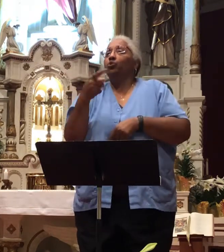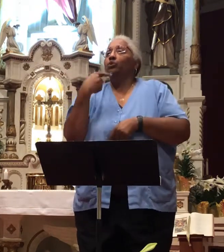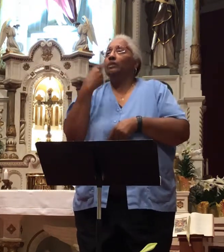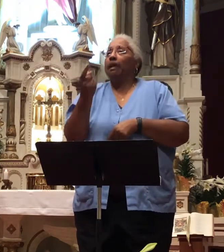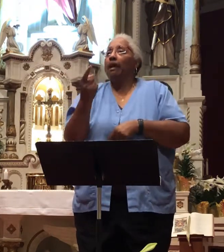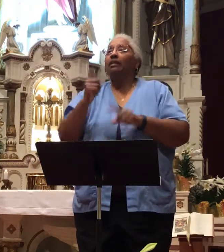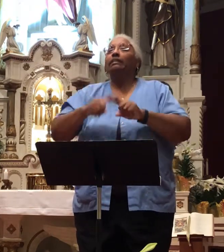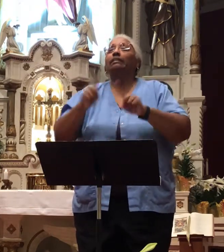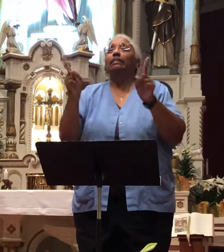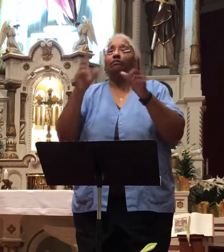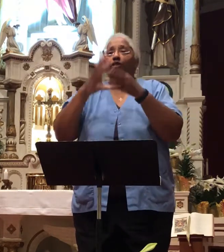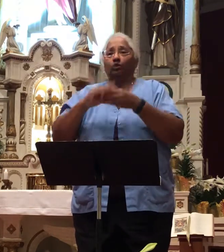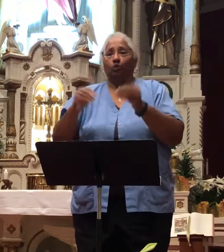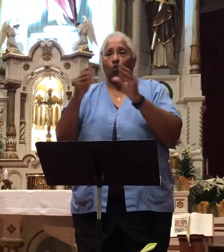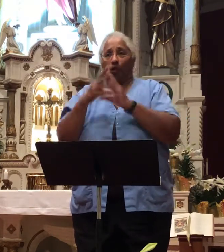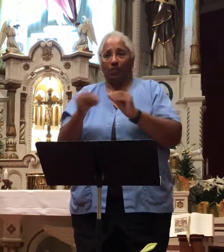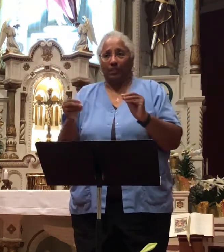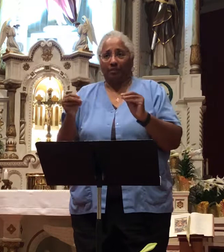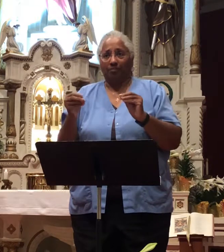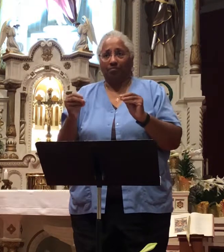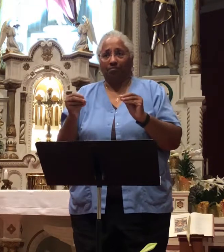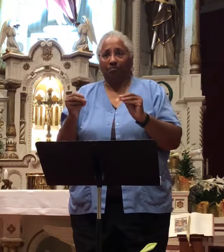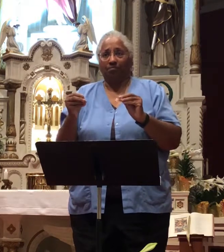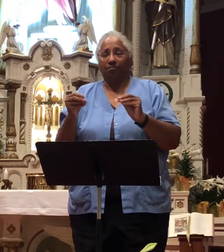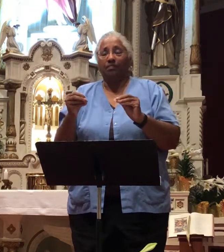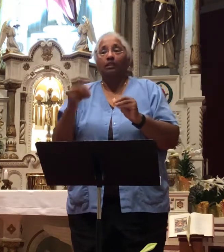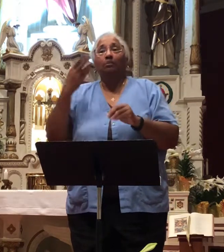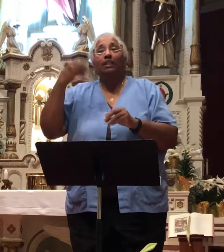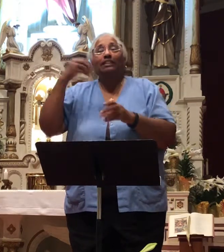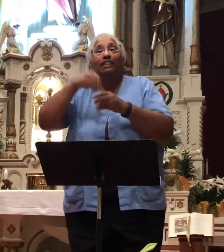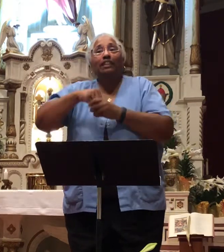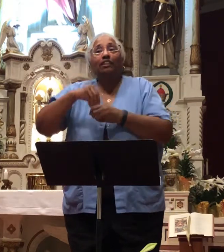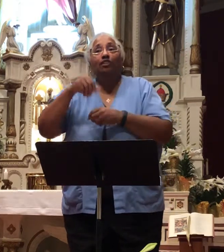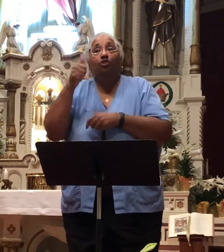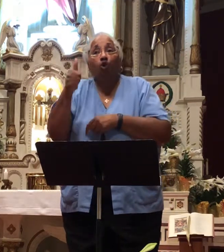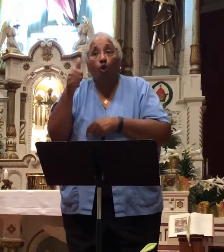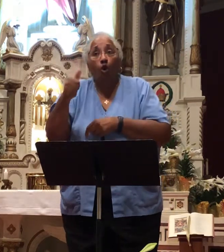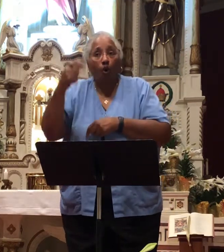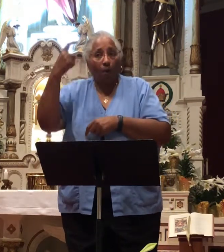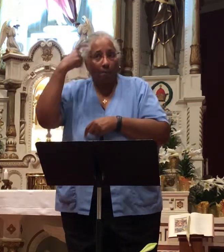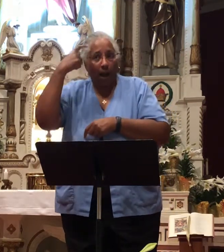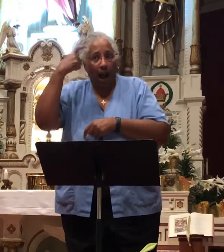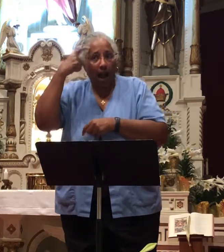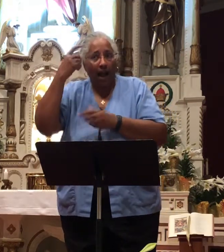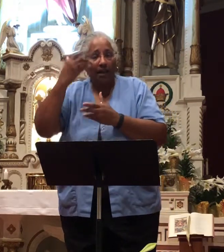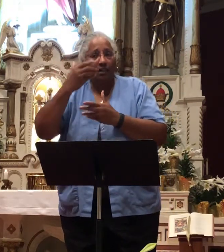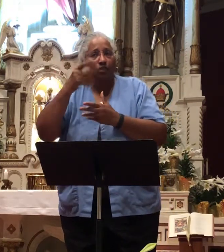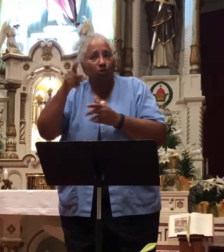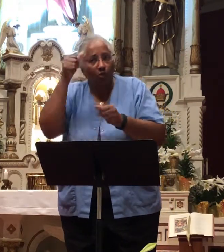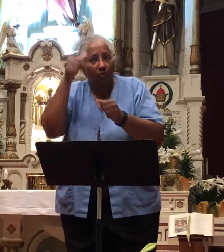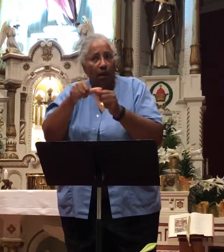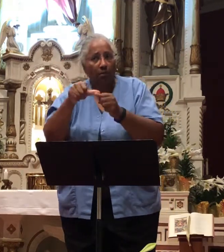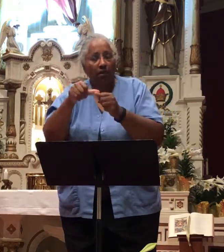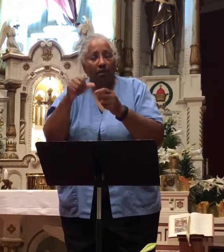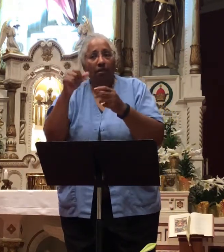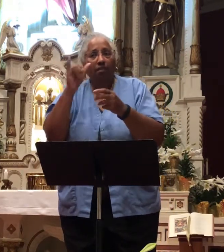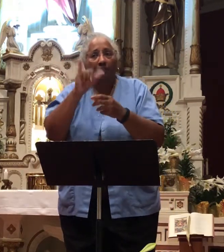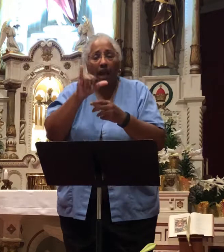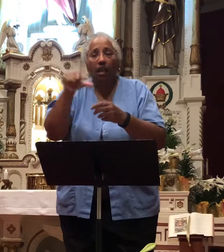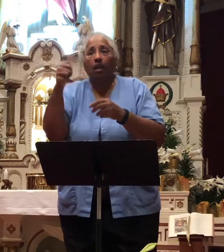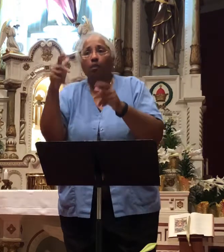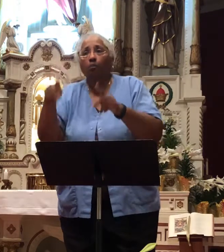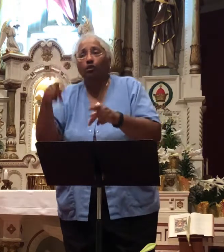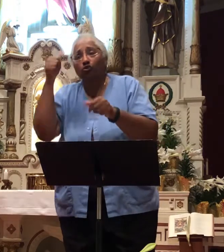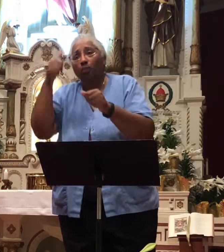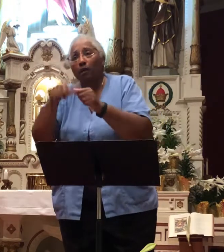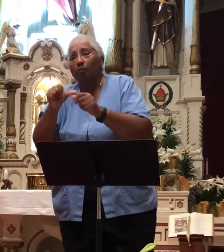going to have something that is triggered in your mind. So you see that there's that dynamic reality,